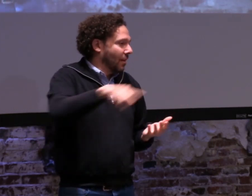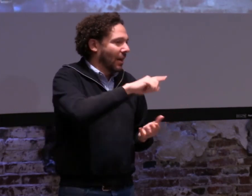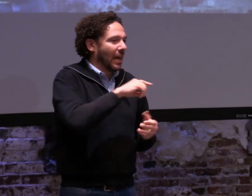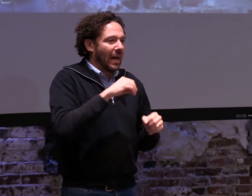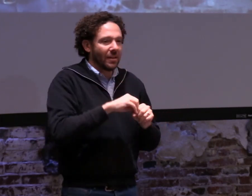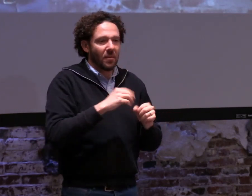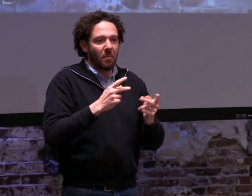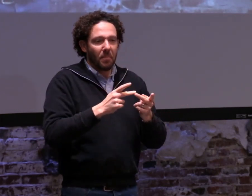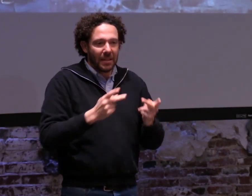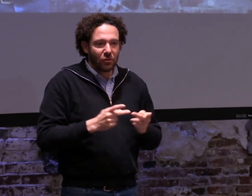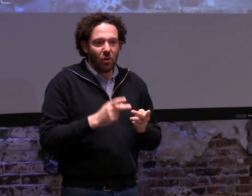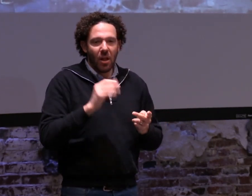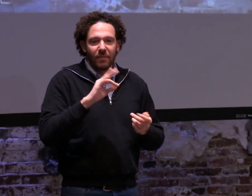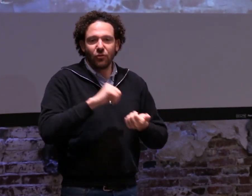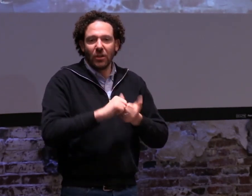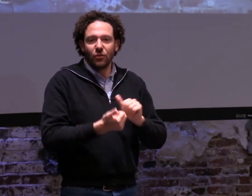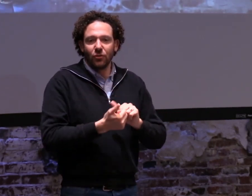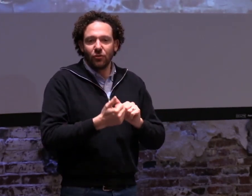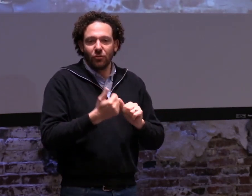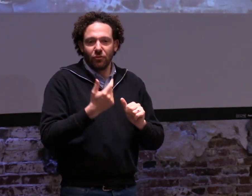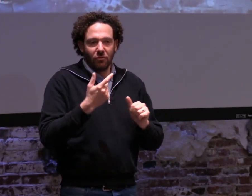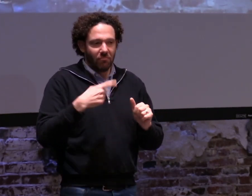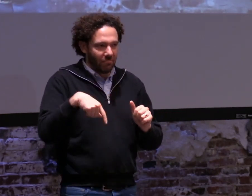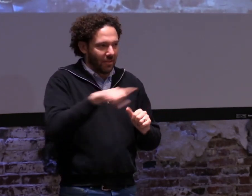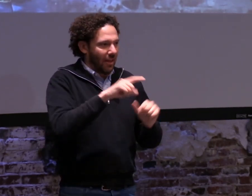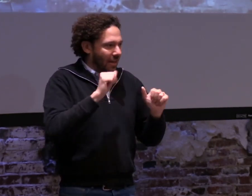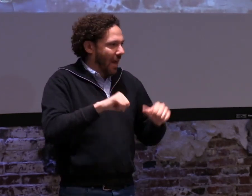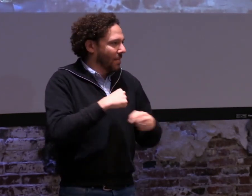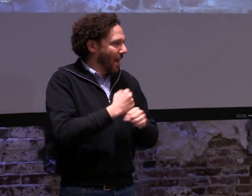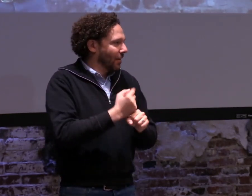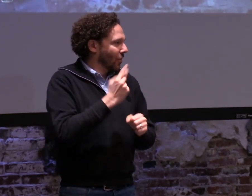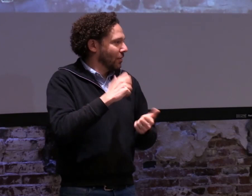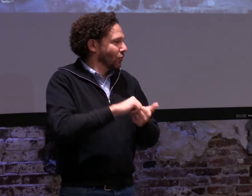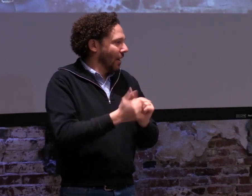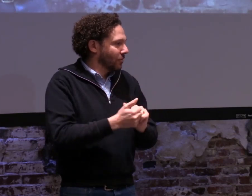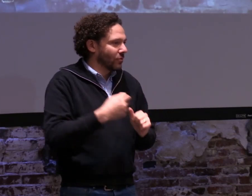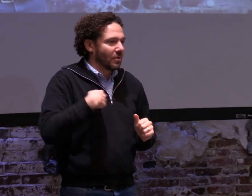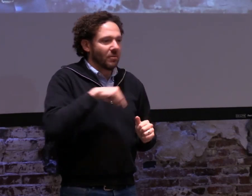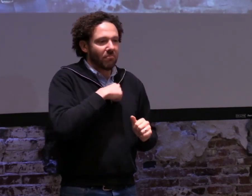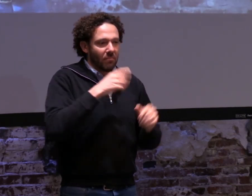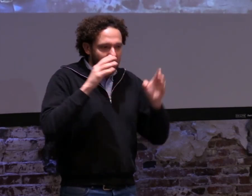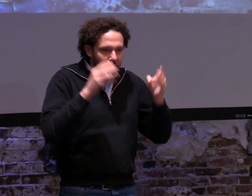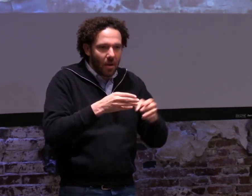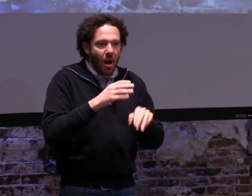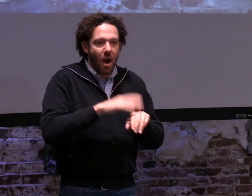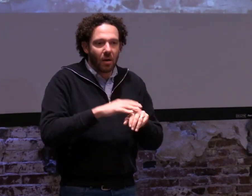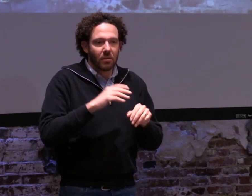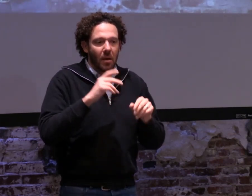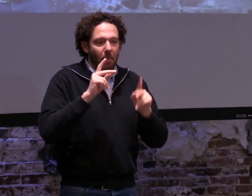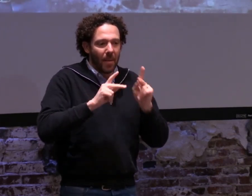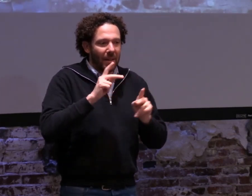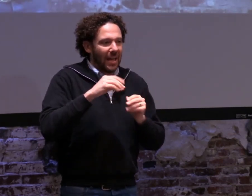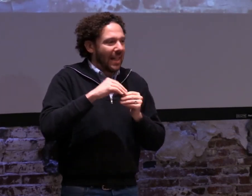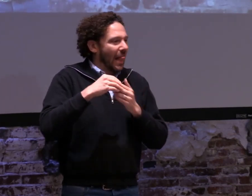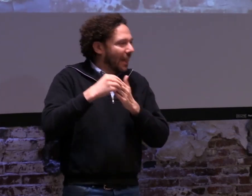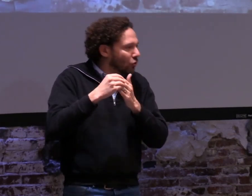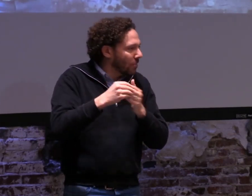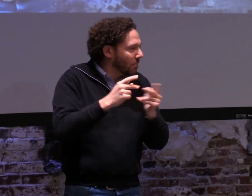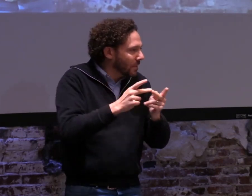people because of the fact that you are in a position of change. And you are the ones that are going to be making this change and